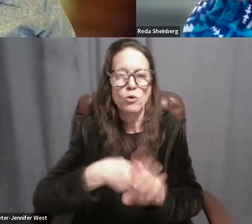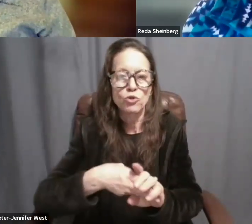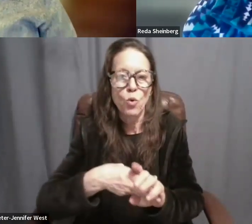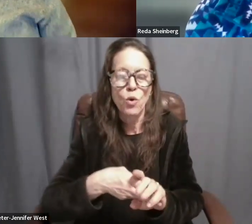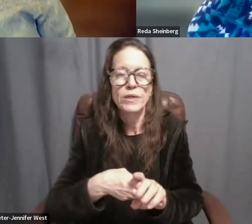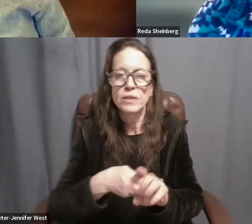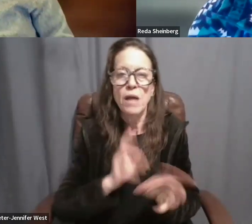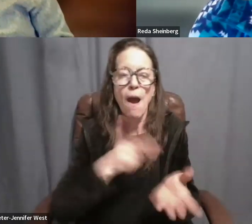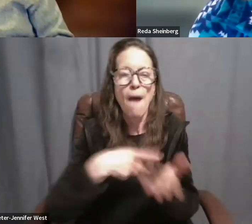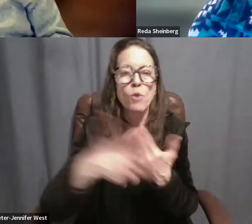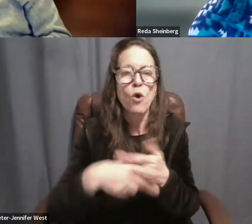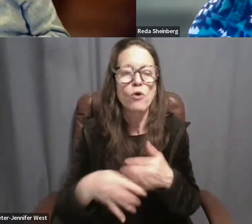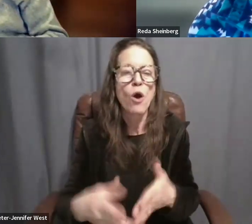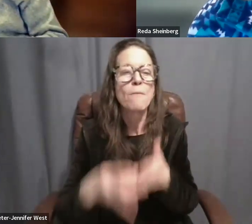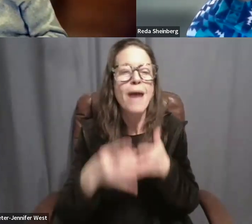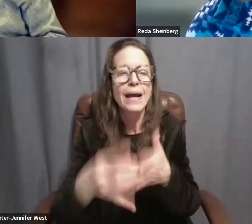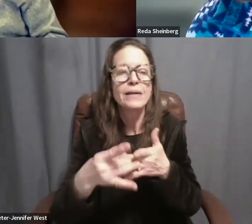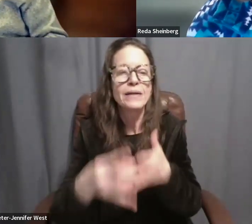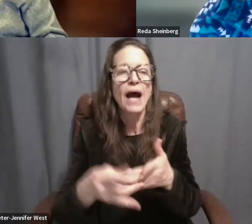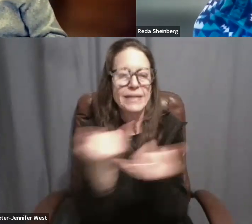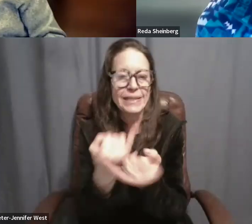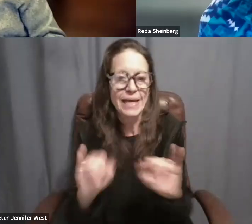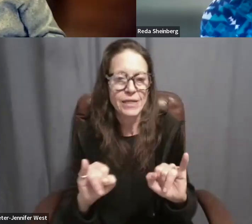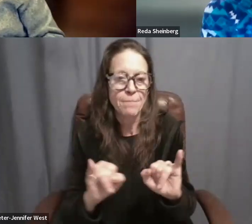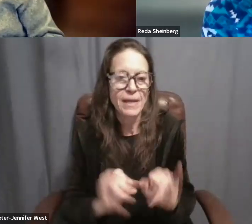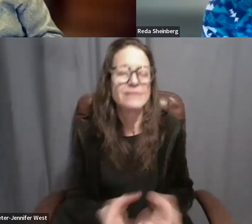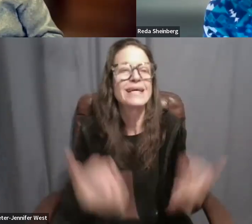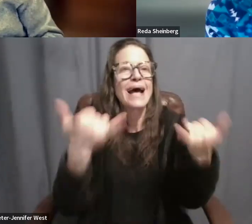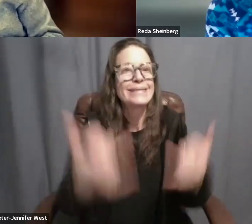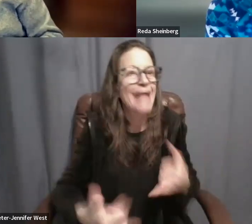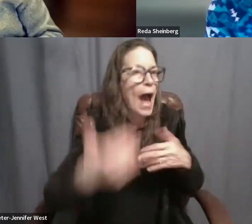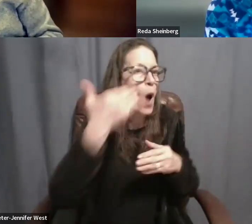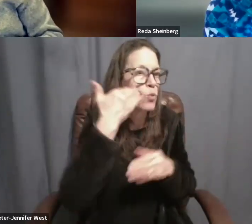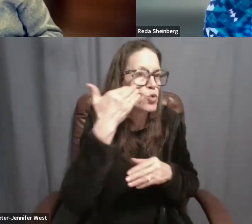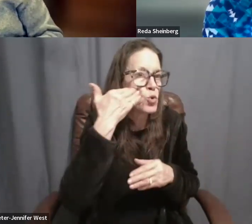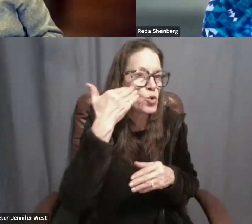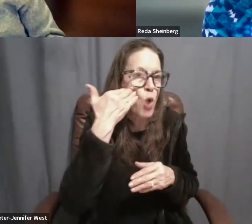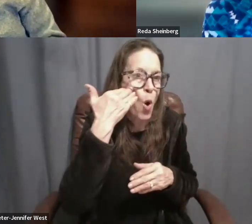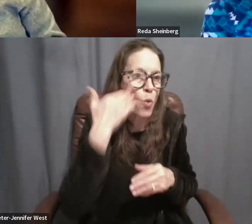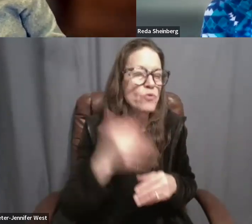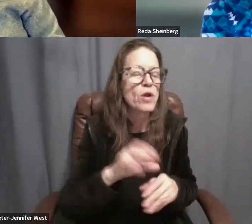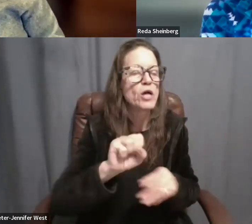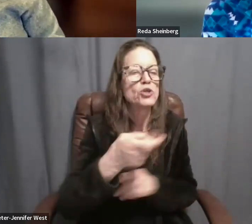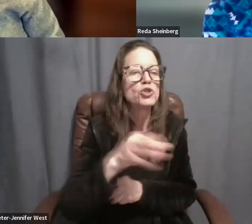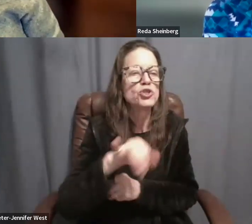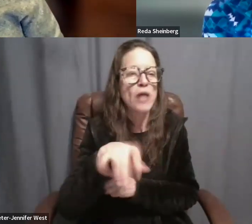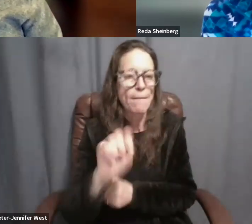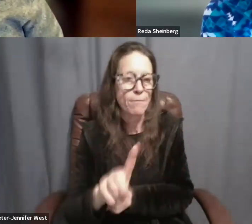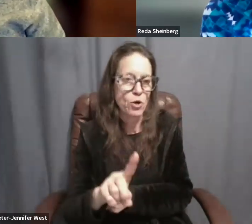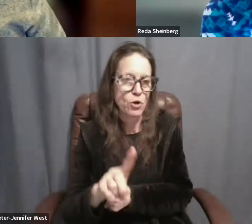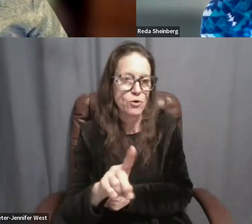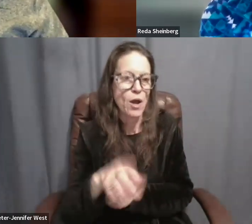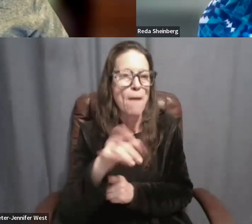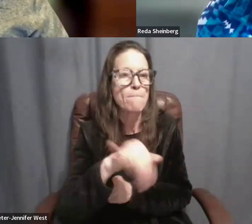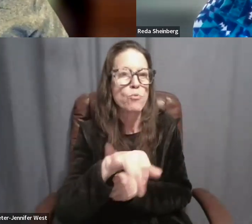Independence, which is now Shepherd Pratt, and I think they still have a program somewhere in